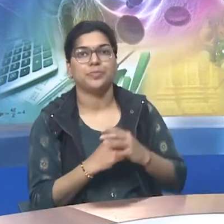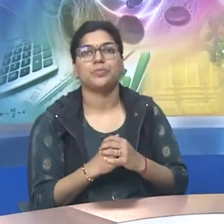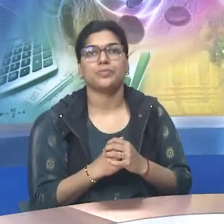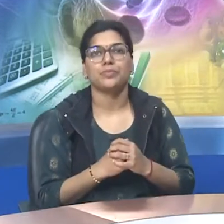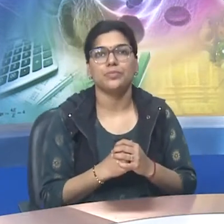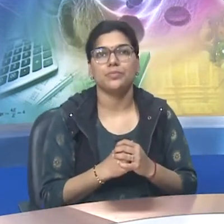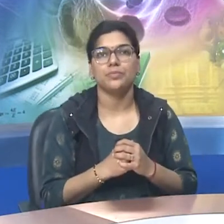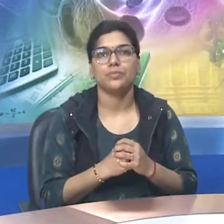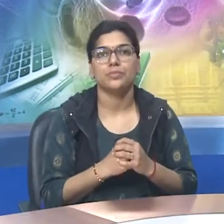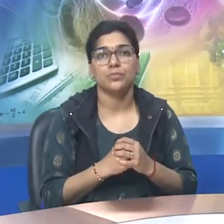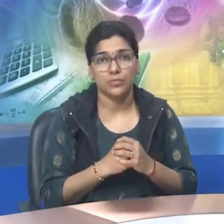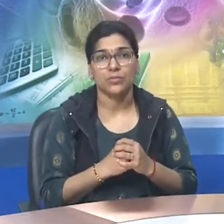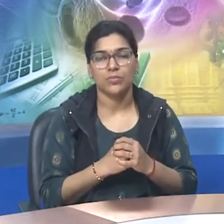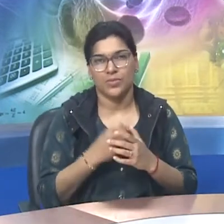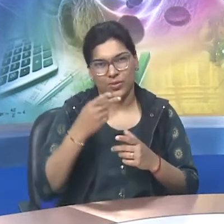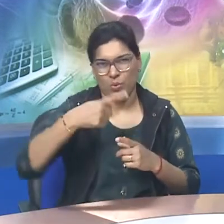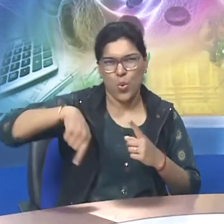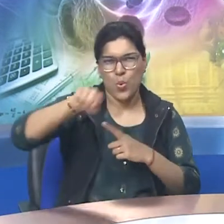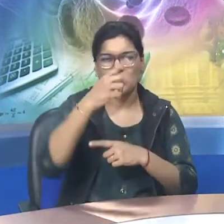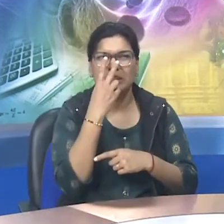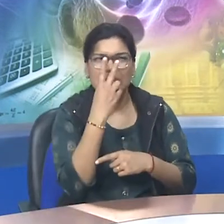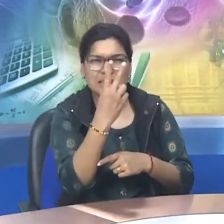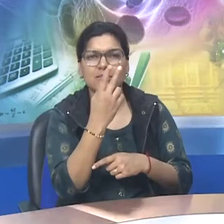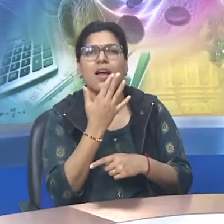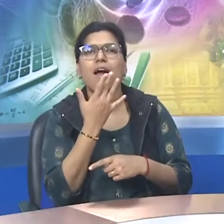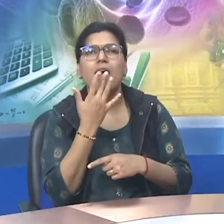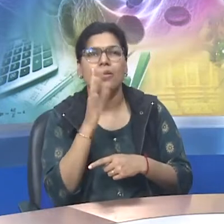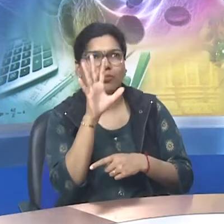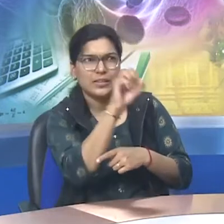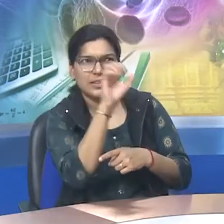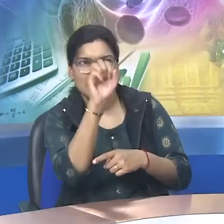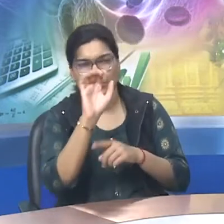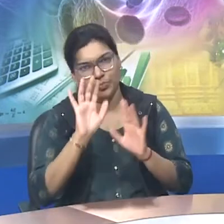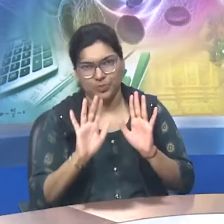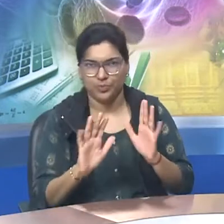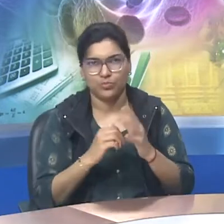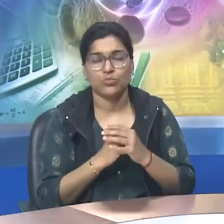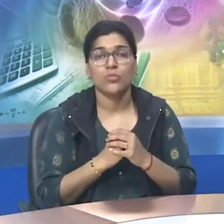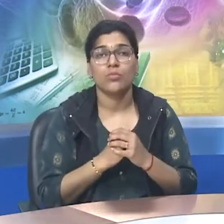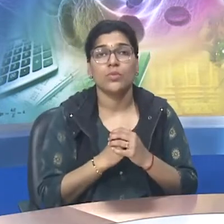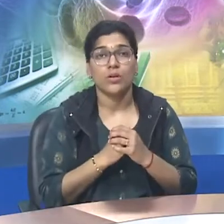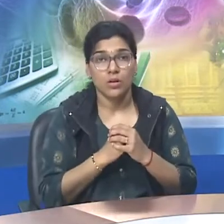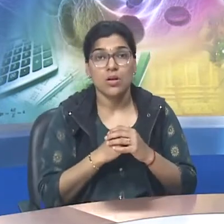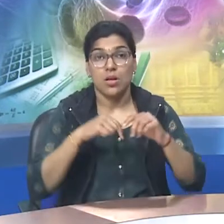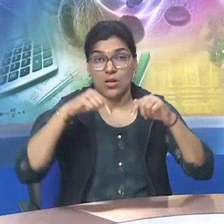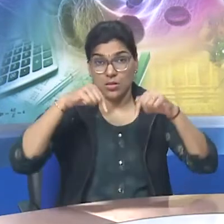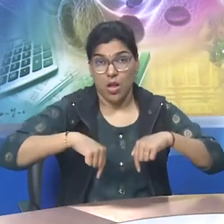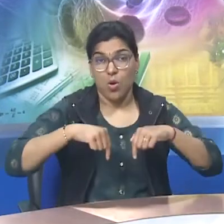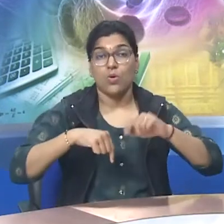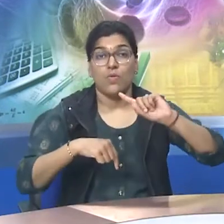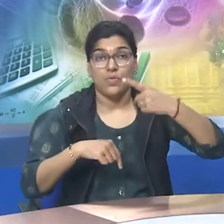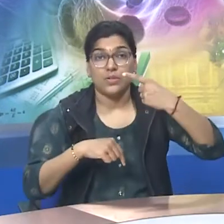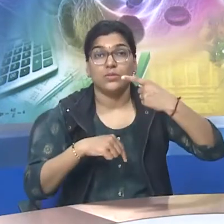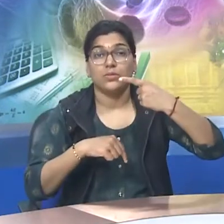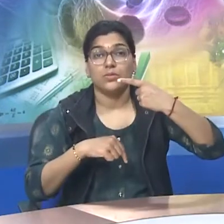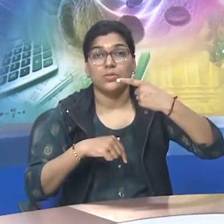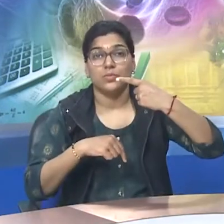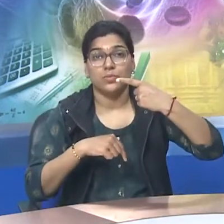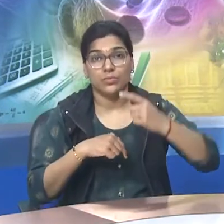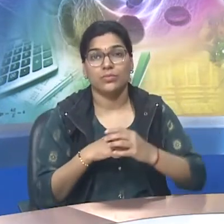Now the first example, we all have seen, we all can see the colored words. Let